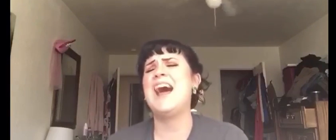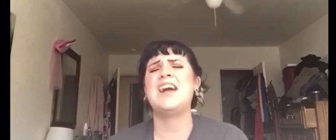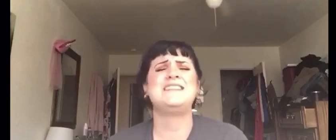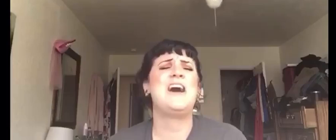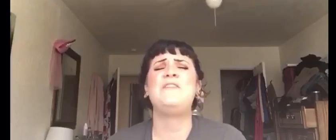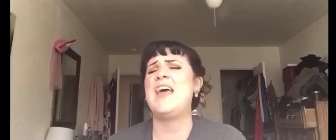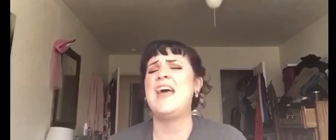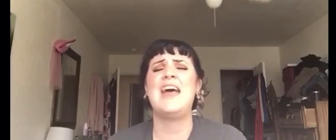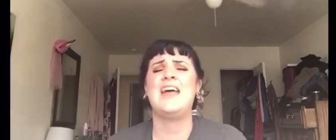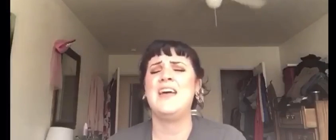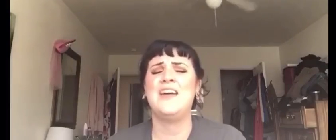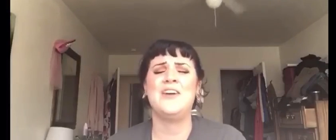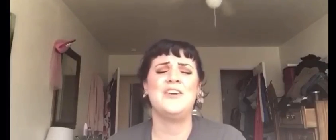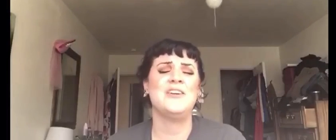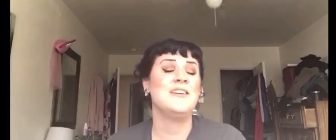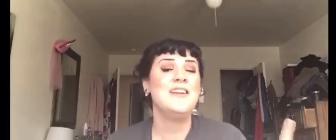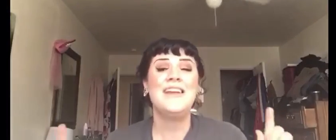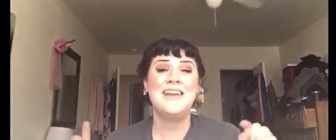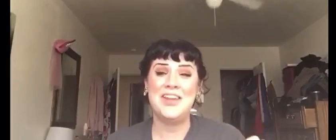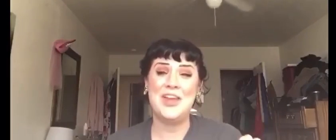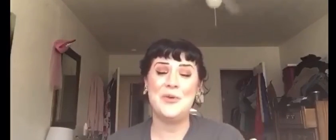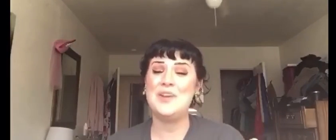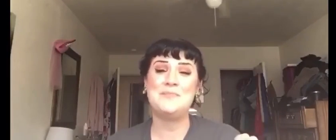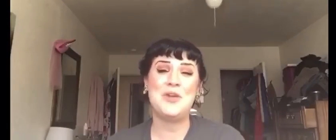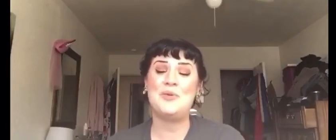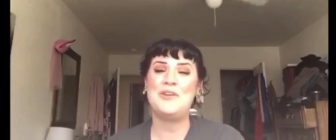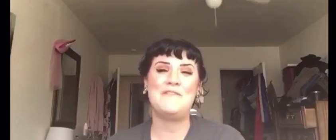out there. And here it's